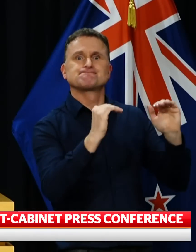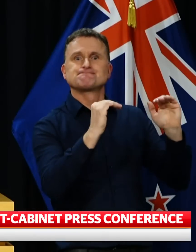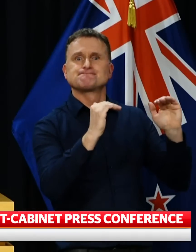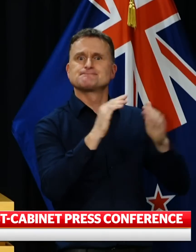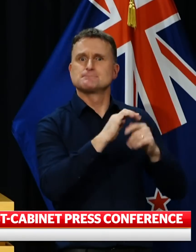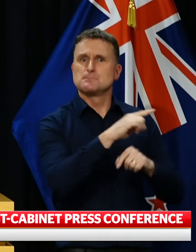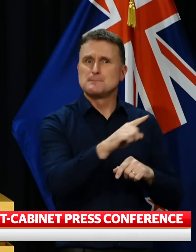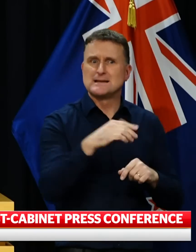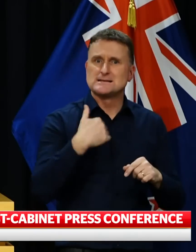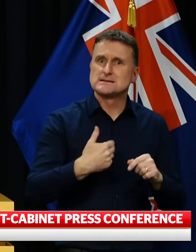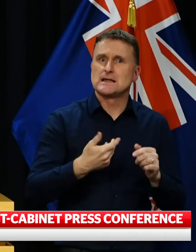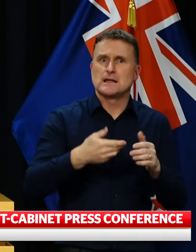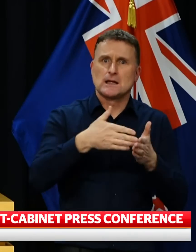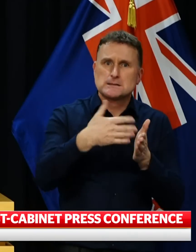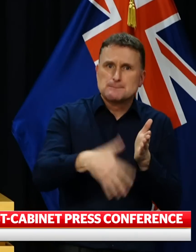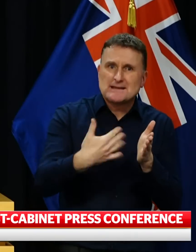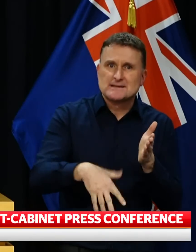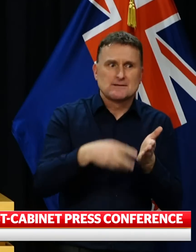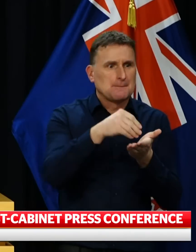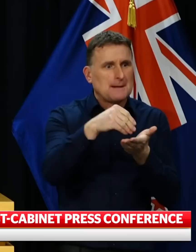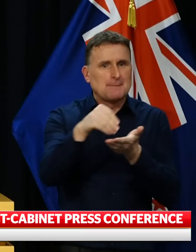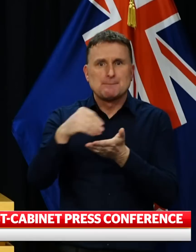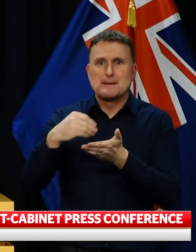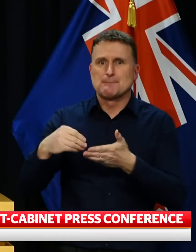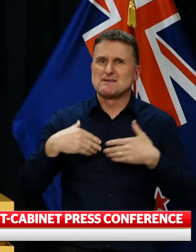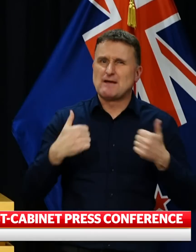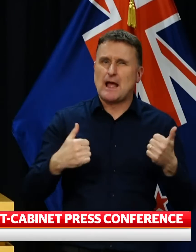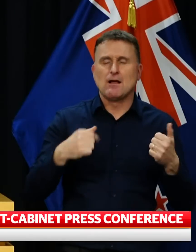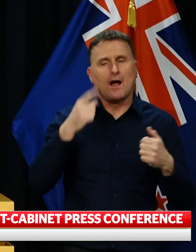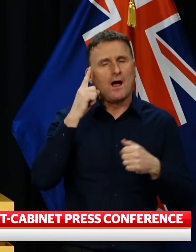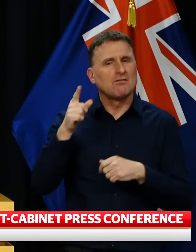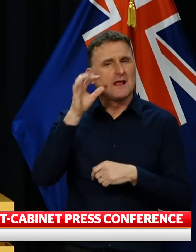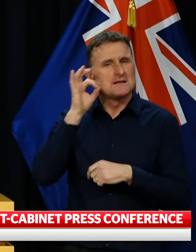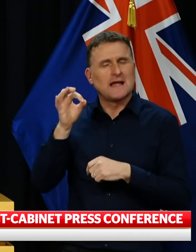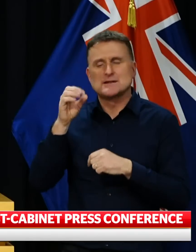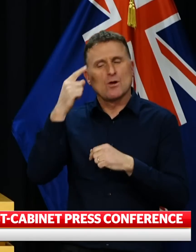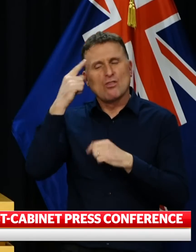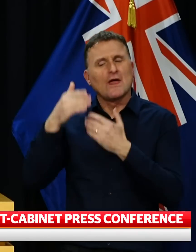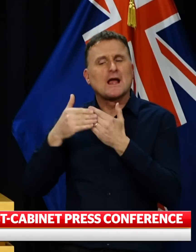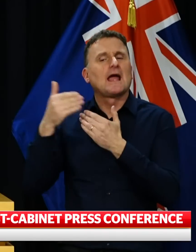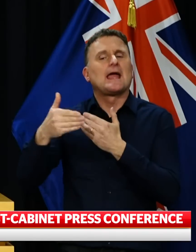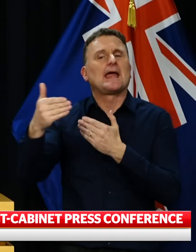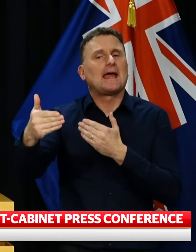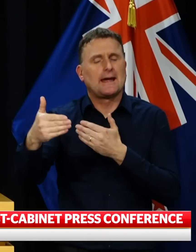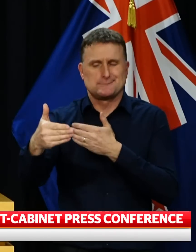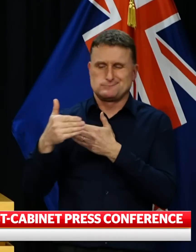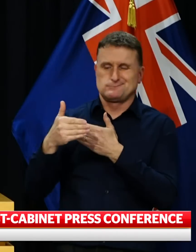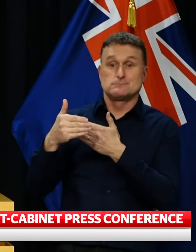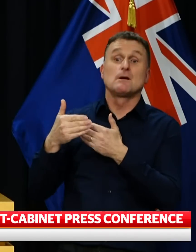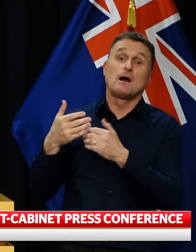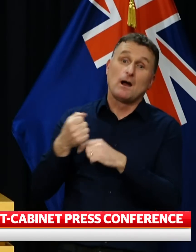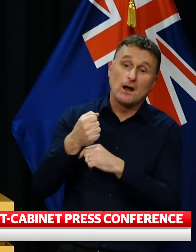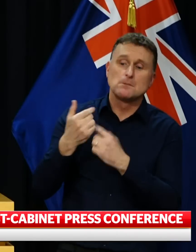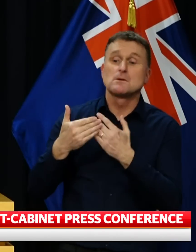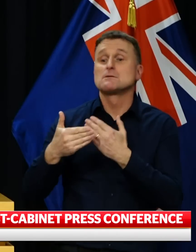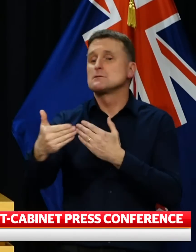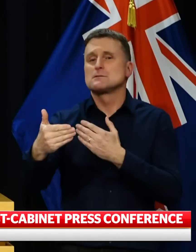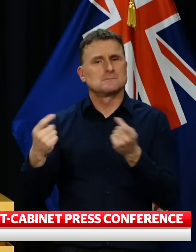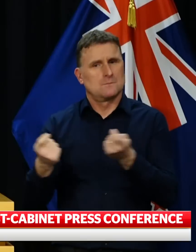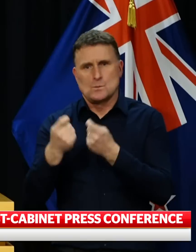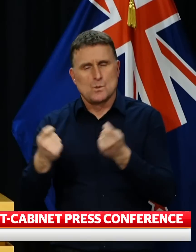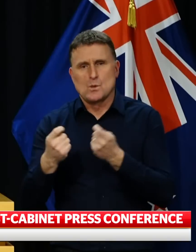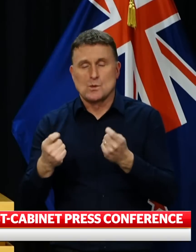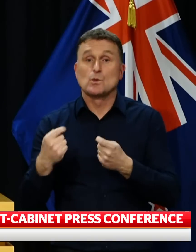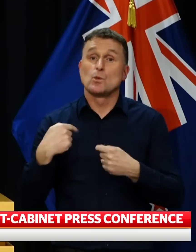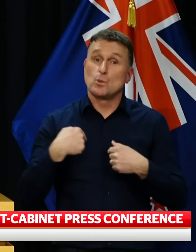more expensive health care. So it's an incredibly short-sighted decision by the National Party. We've increased Pharmac funding every year that we have been in